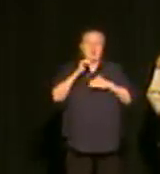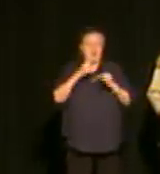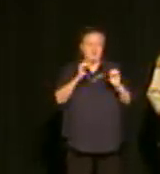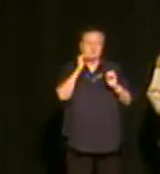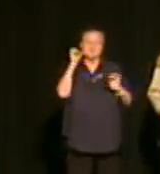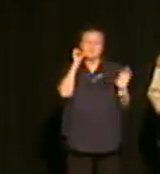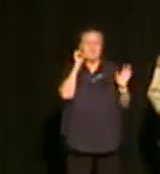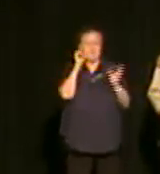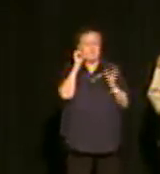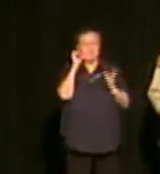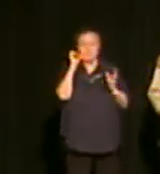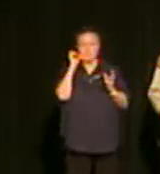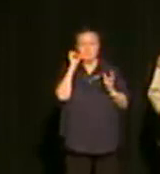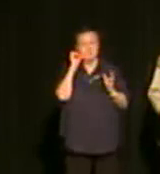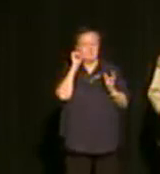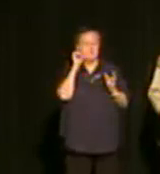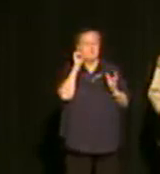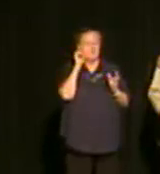yesterday.